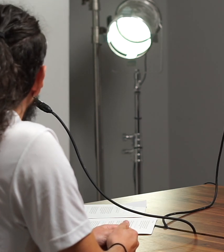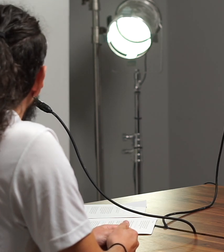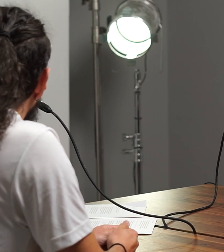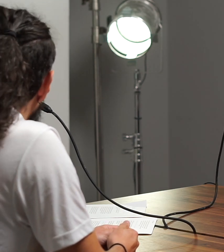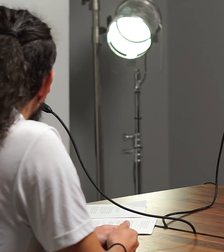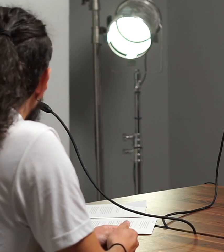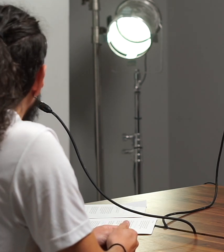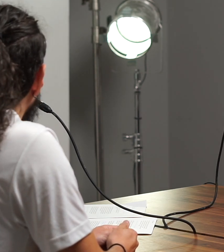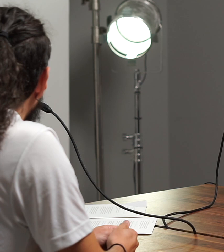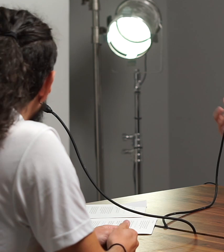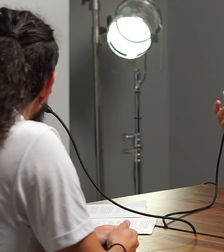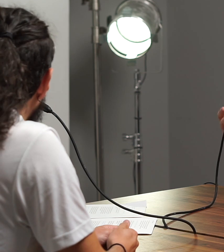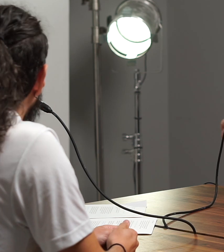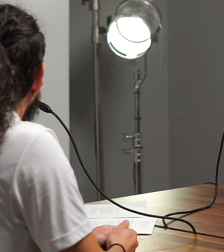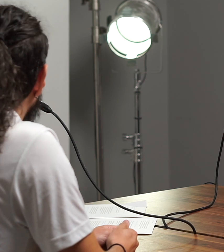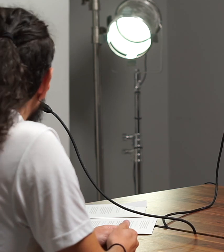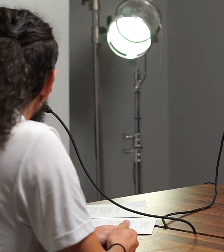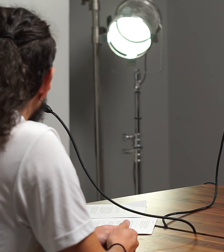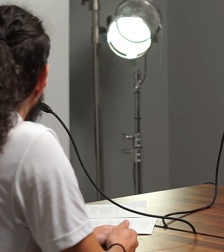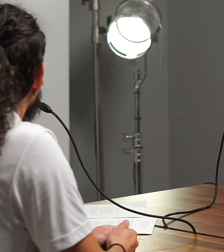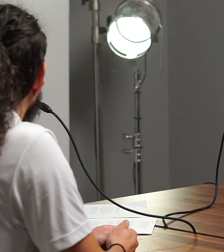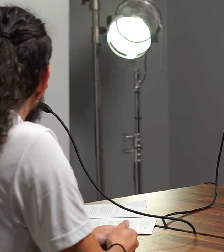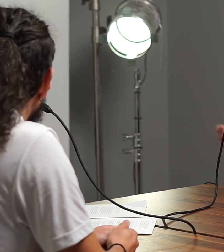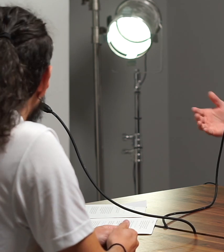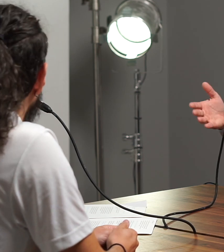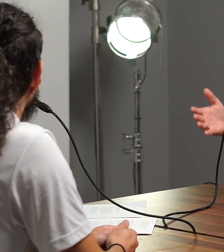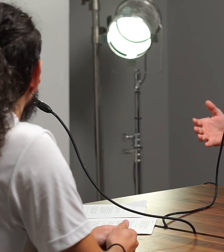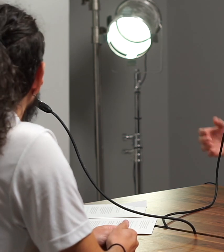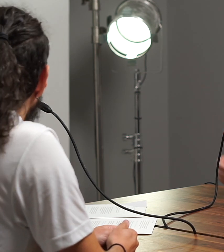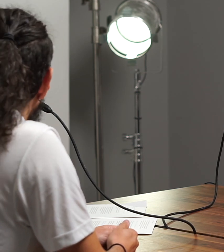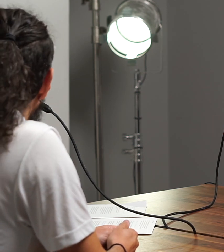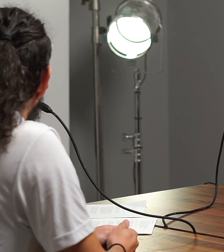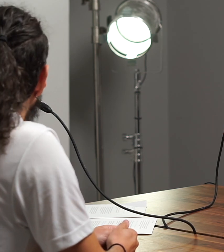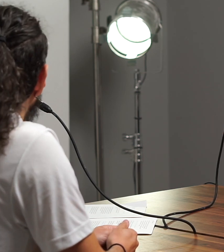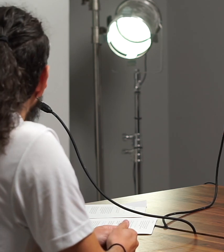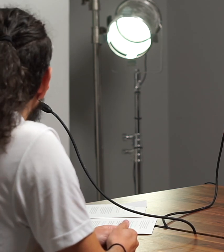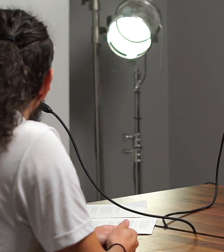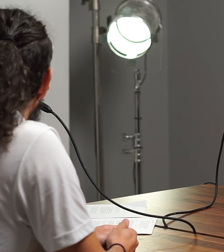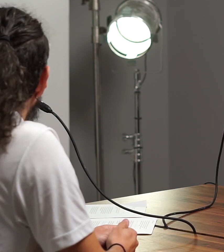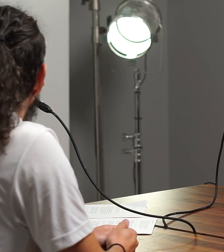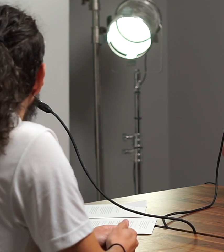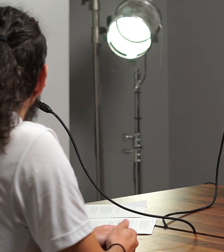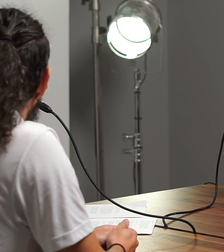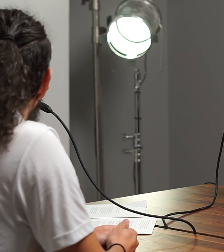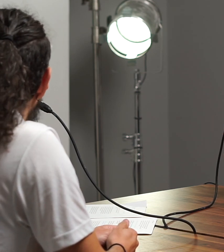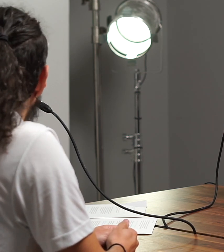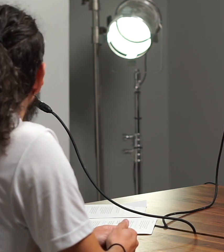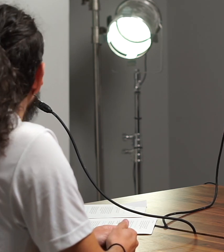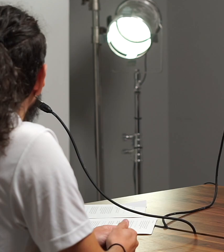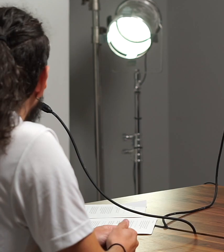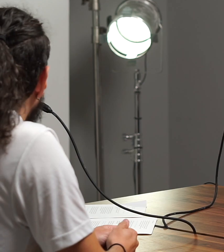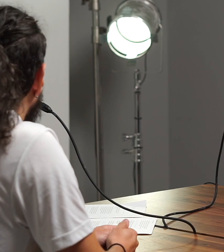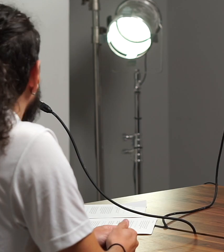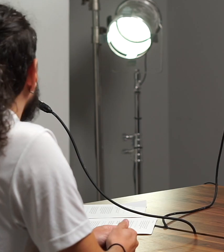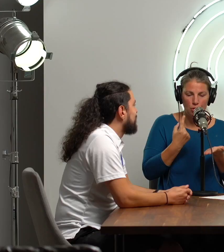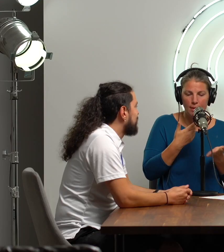i've had several conversations coffee with your brother to try to help me understand you know better and so